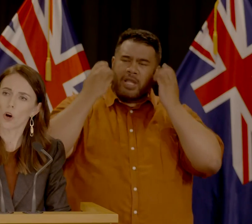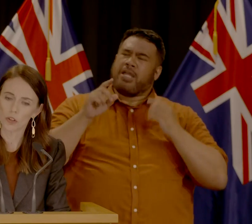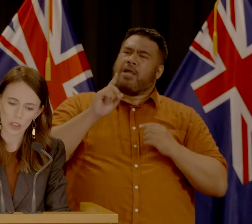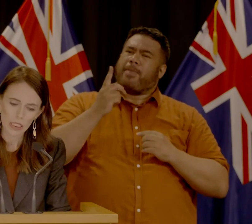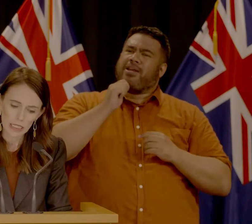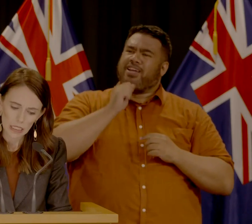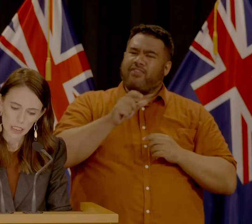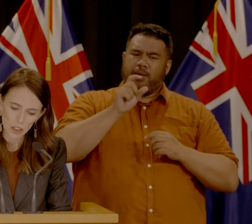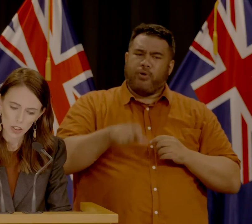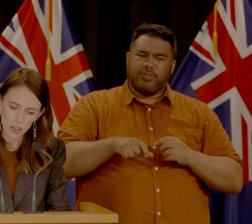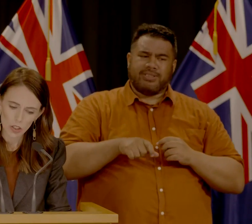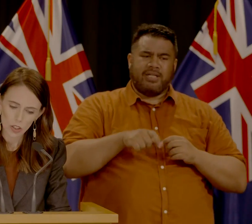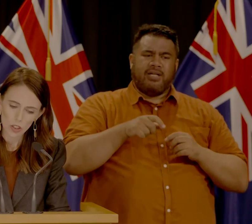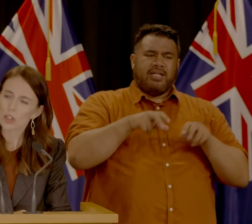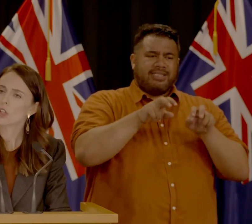No.